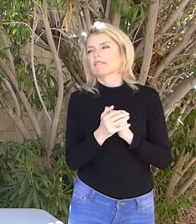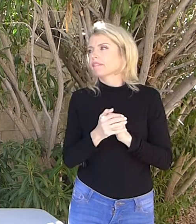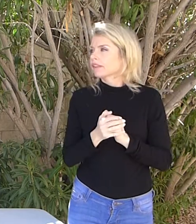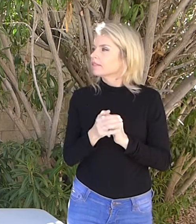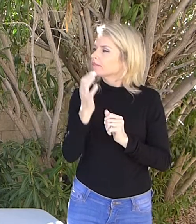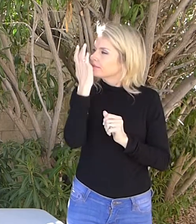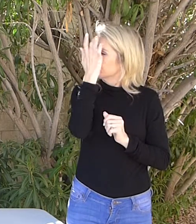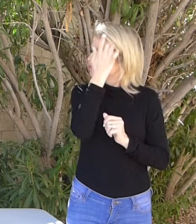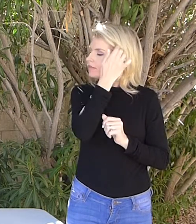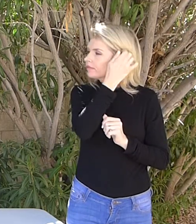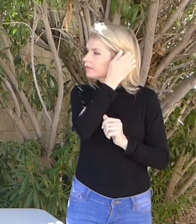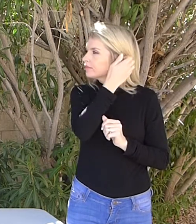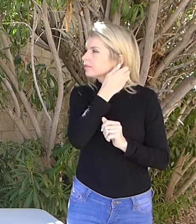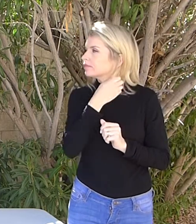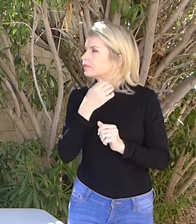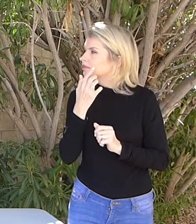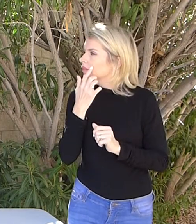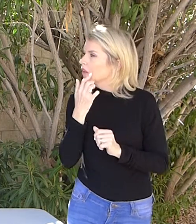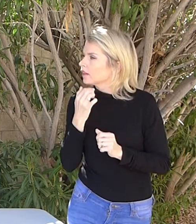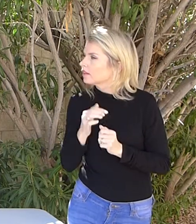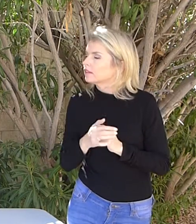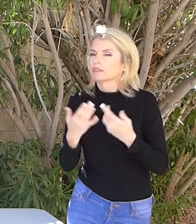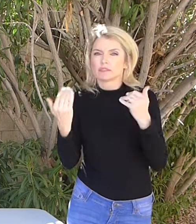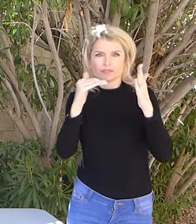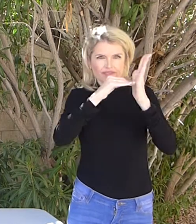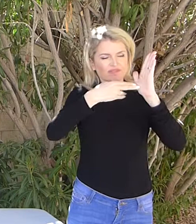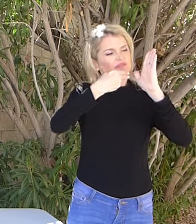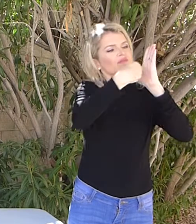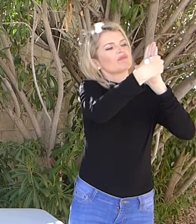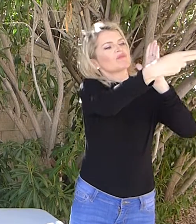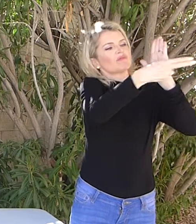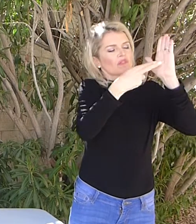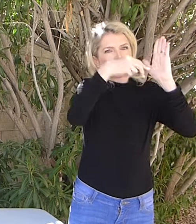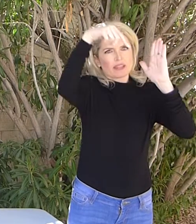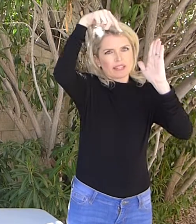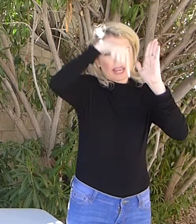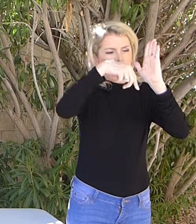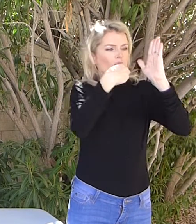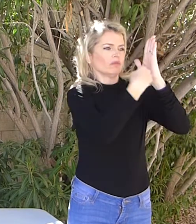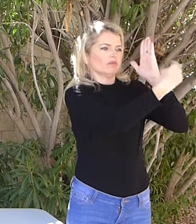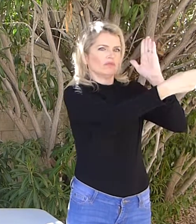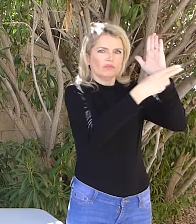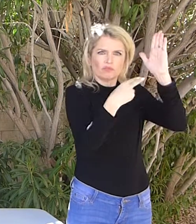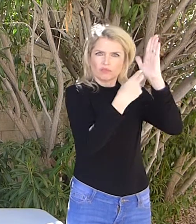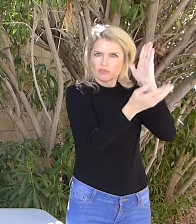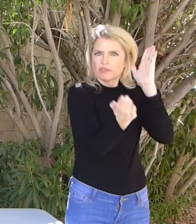hidden. Going back down. Just kind of